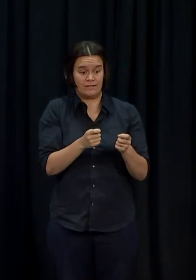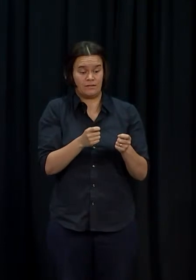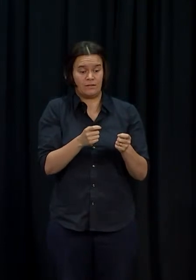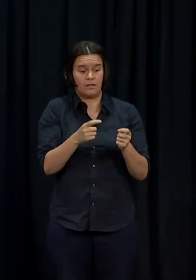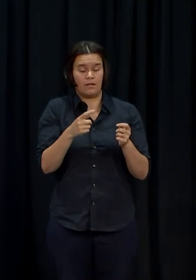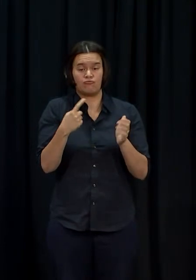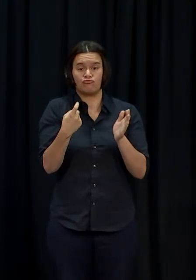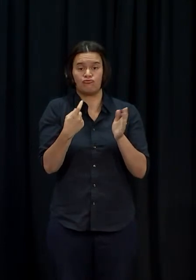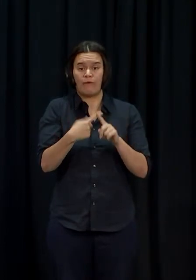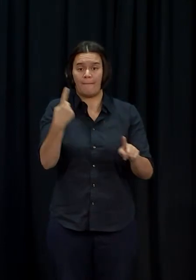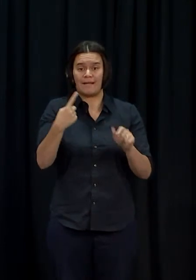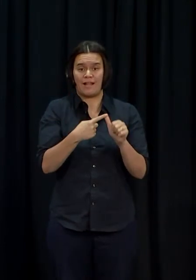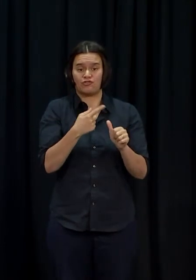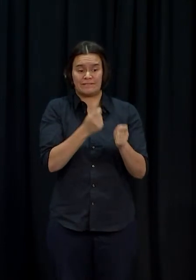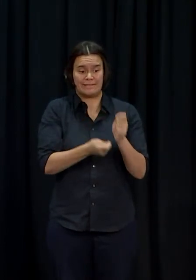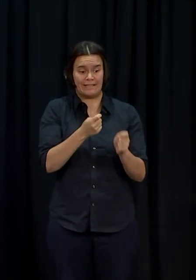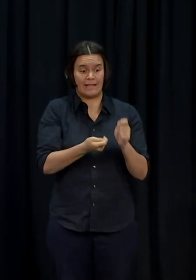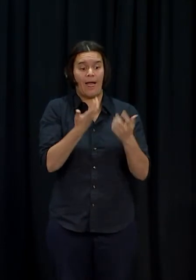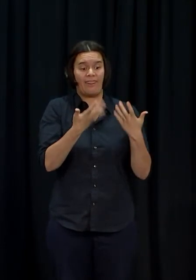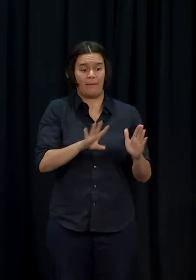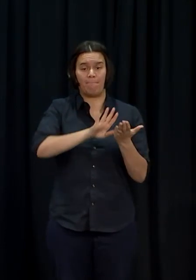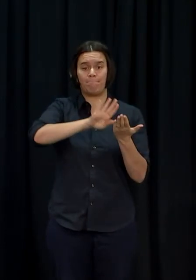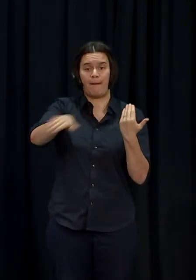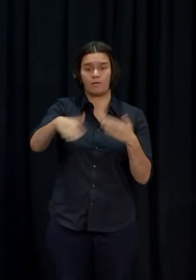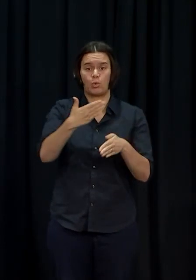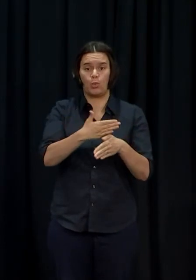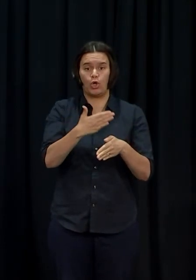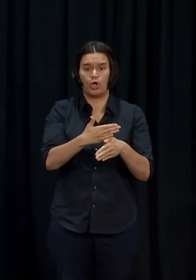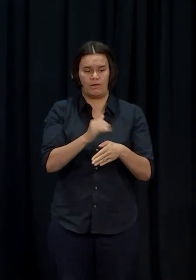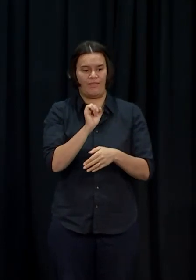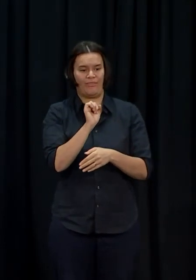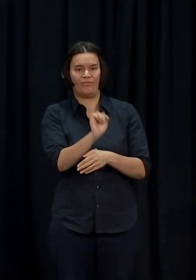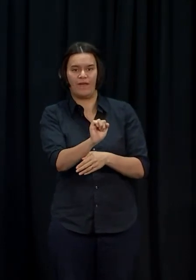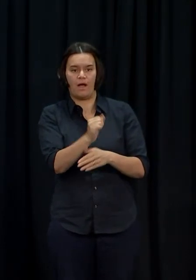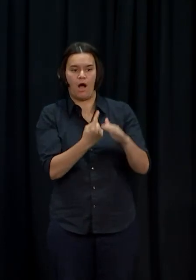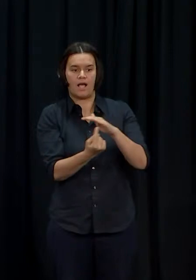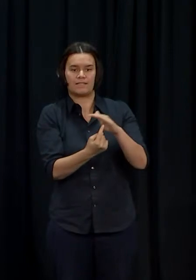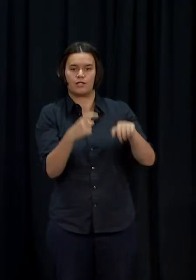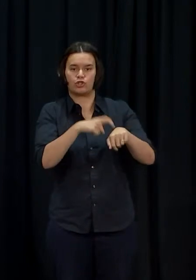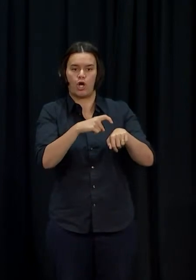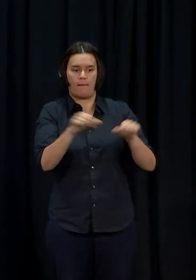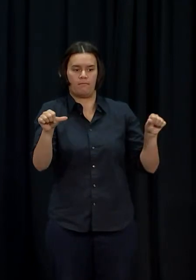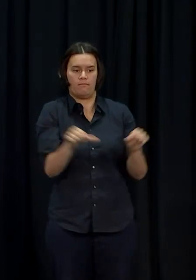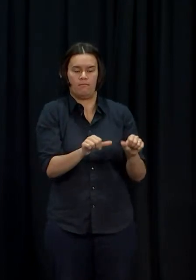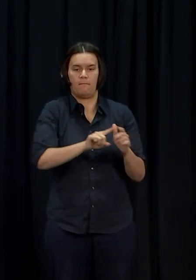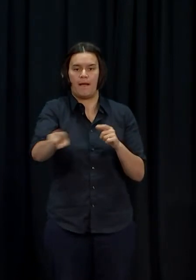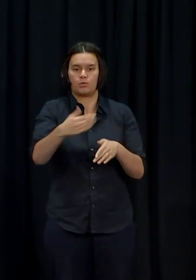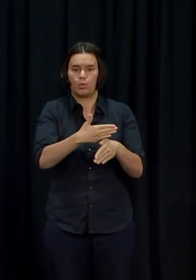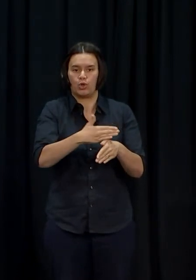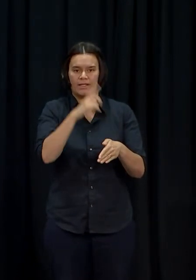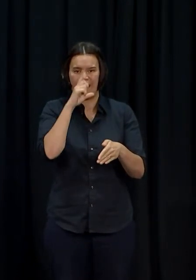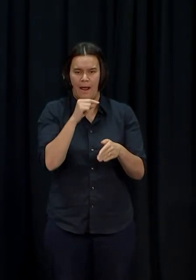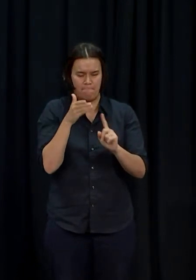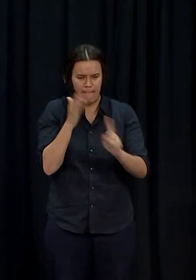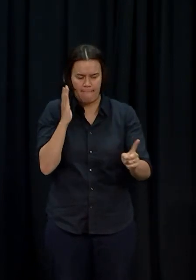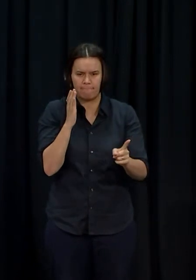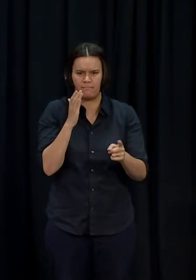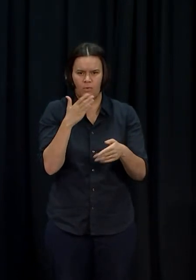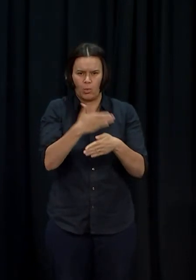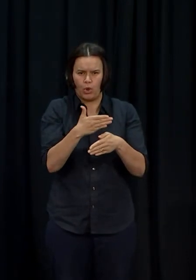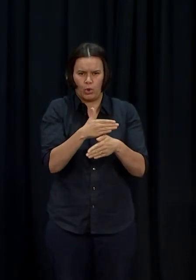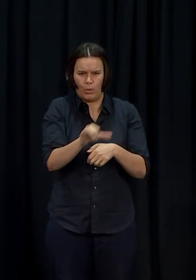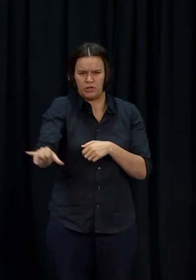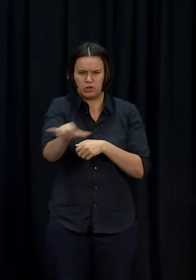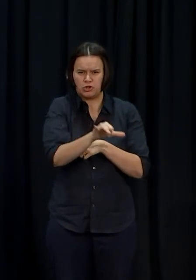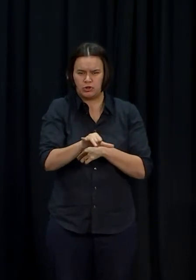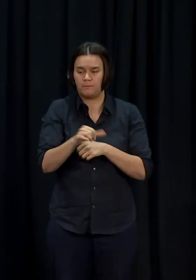that'll be over the next few days or early next week. And currently government is working with industry to make sure we